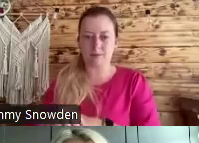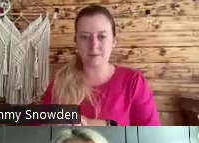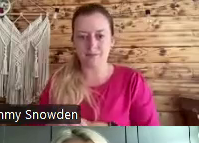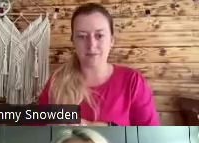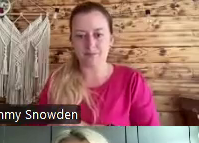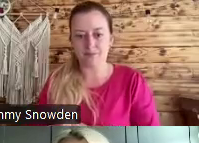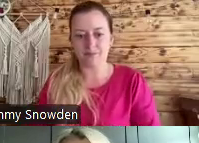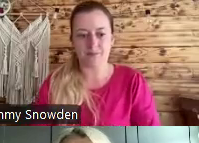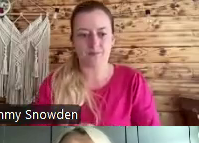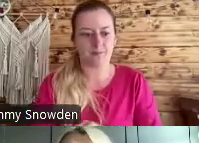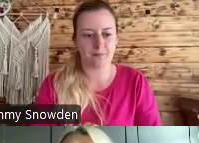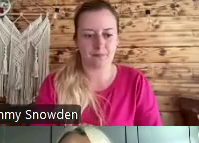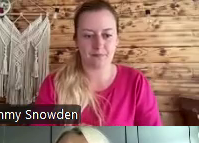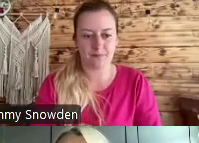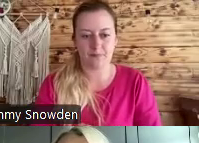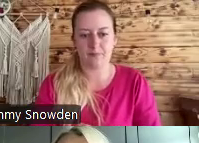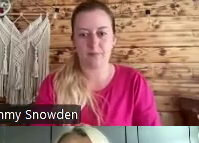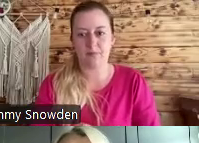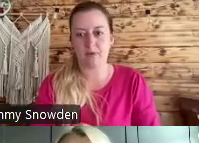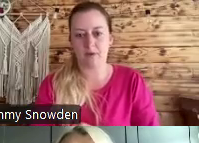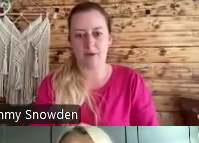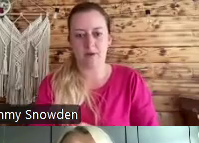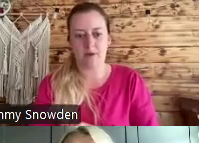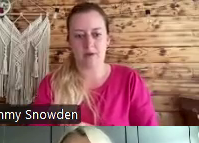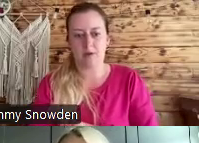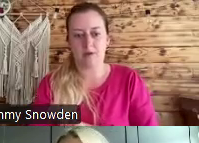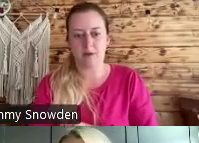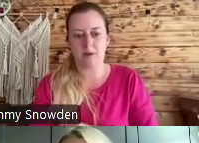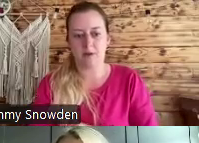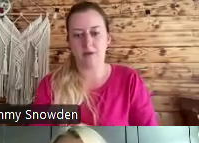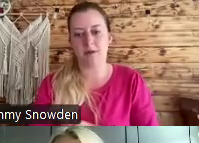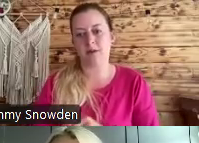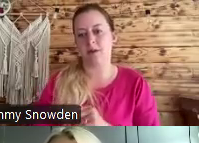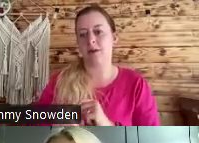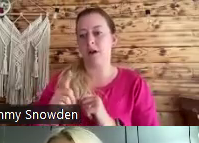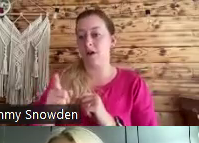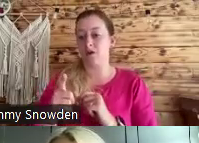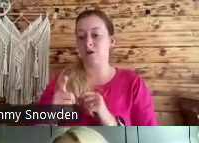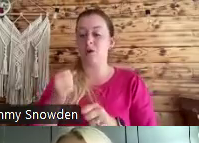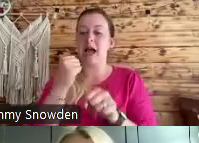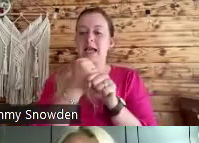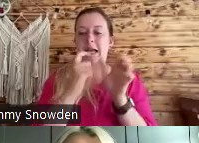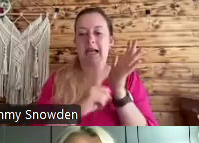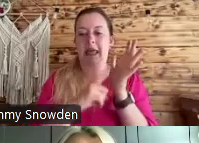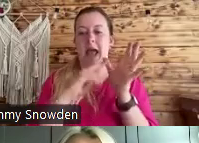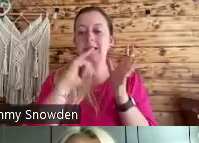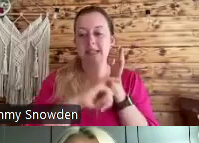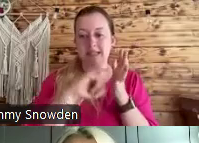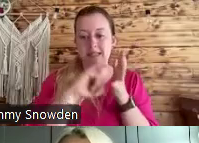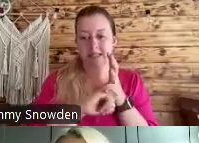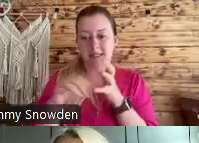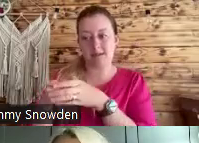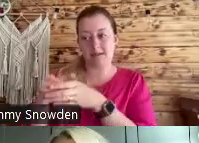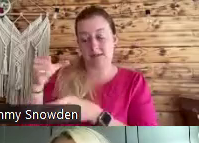sure. But what's great about it is that you reusable glass bottles, so we don't need to be wasting any sort of packaging. And we